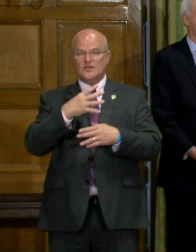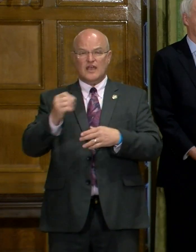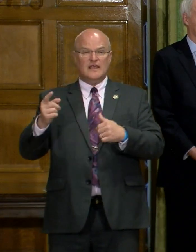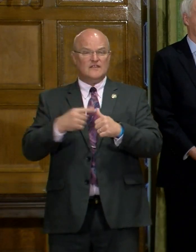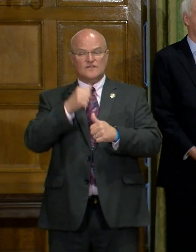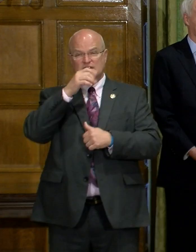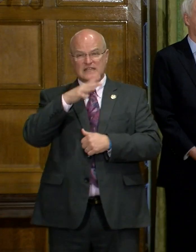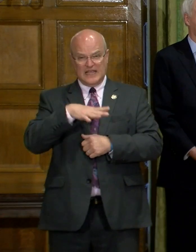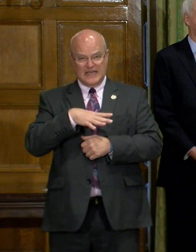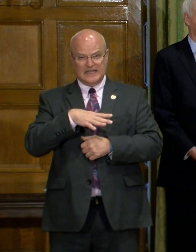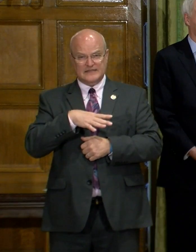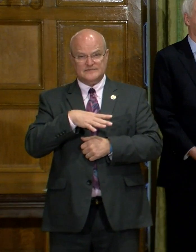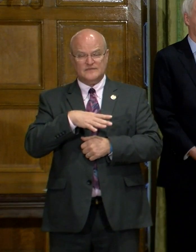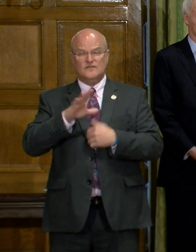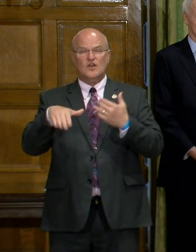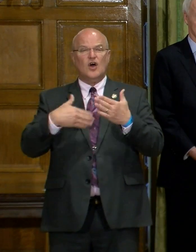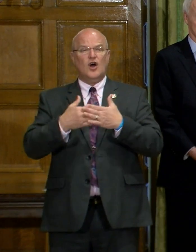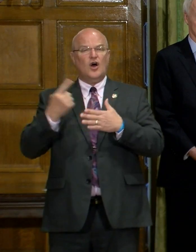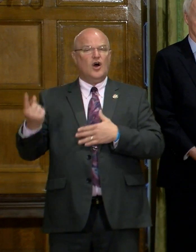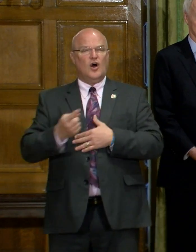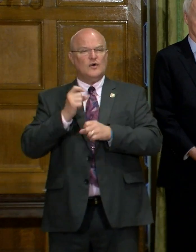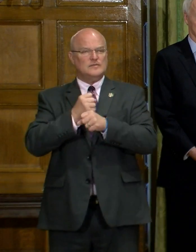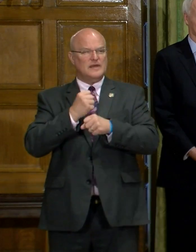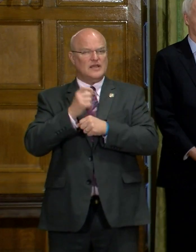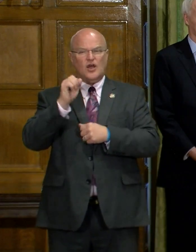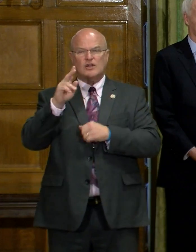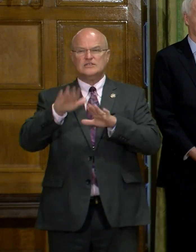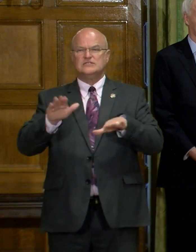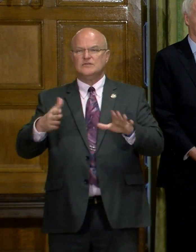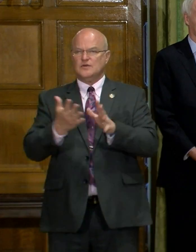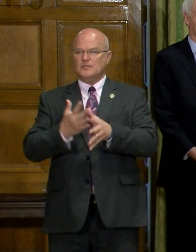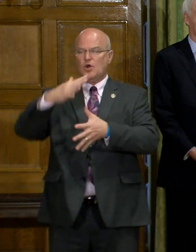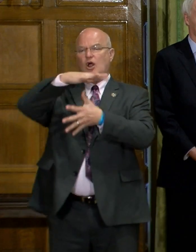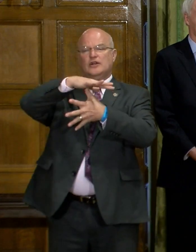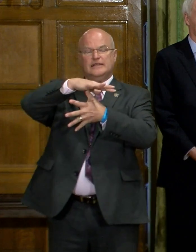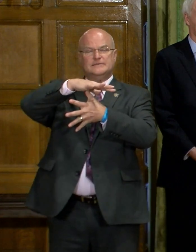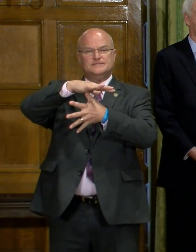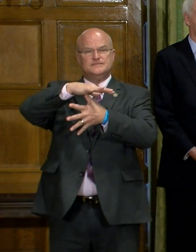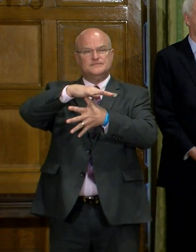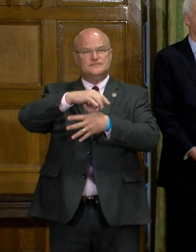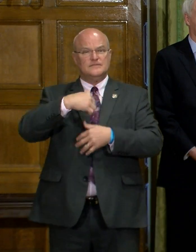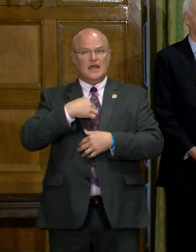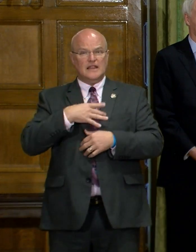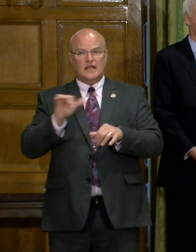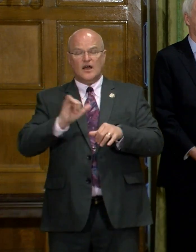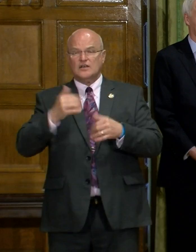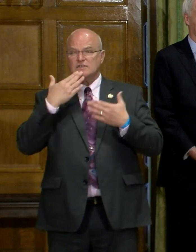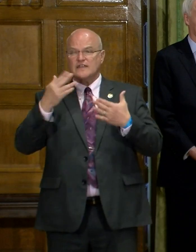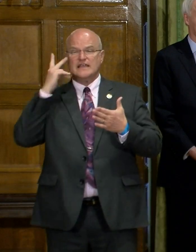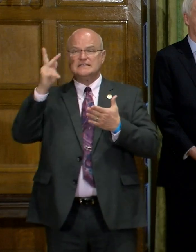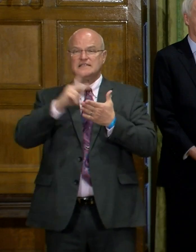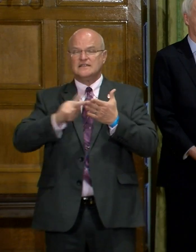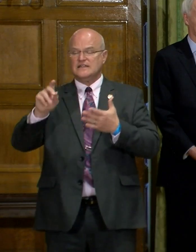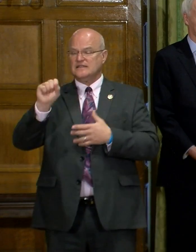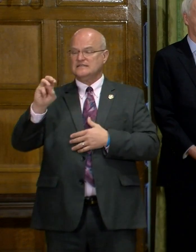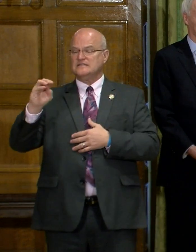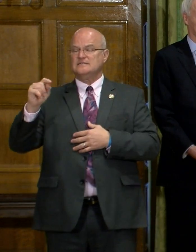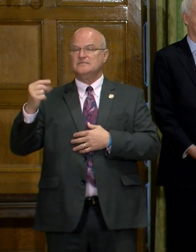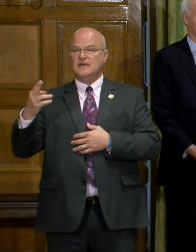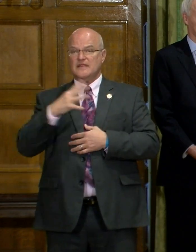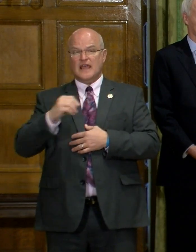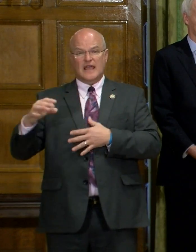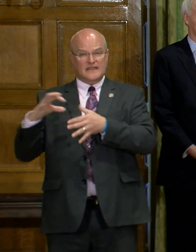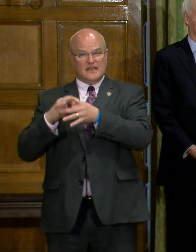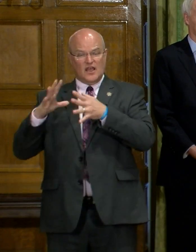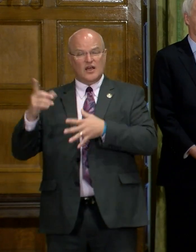and First Lady Hutchinson for always making Arkansas children a priority. I'd like to also thank Secretary Smith and